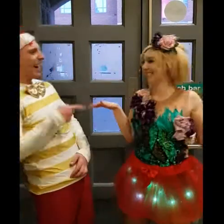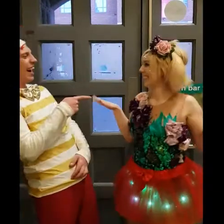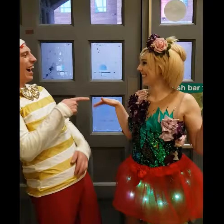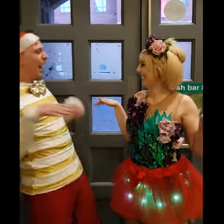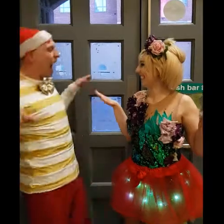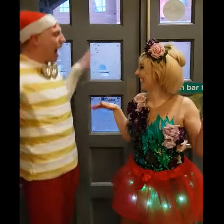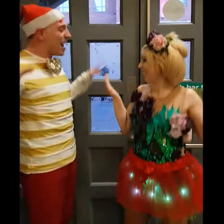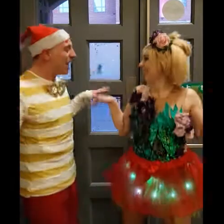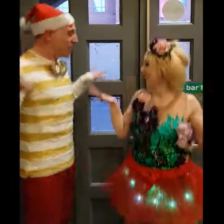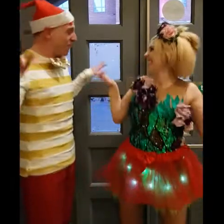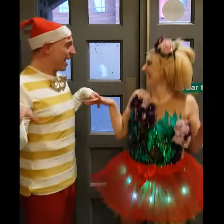fairy. I'm a